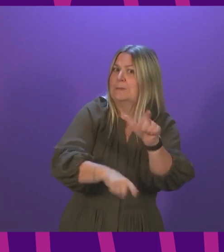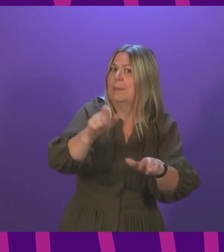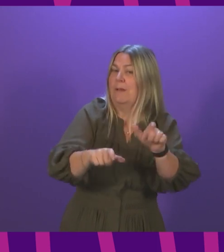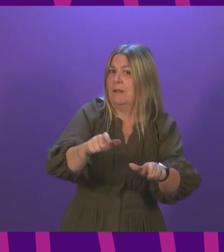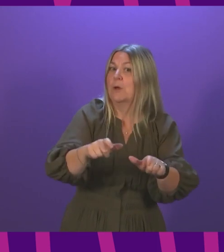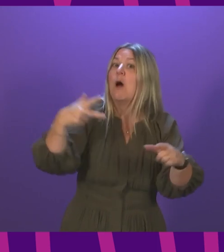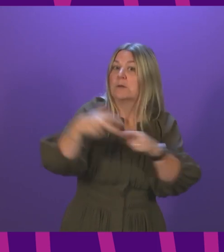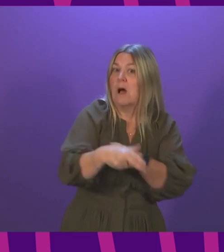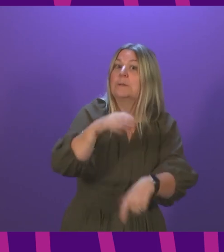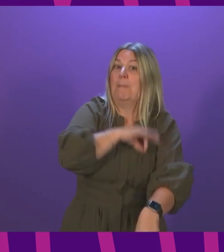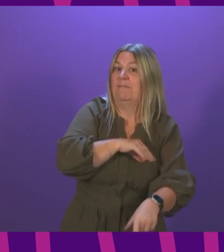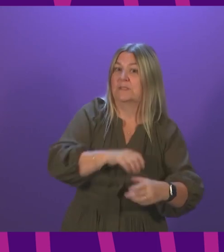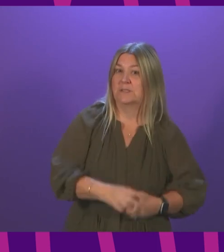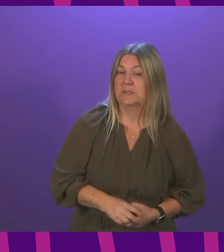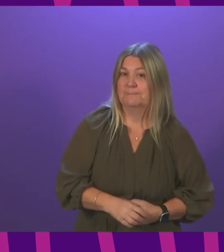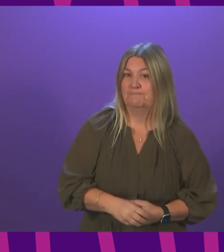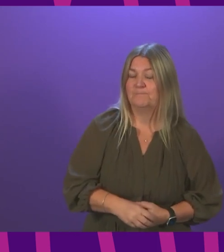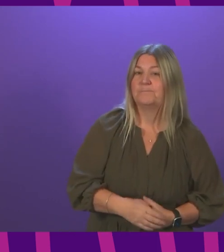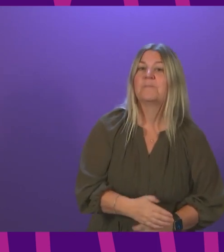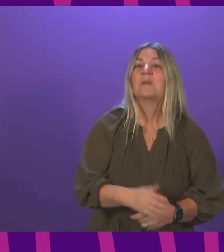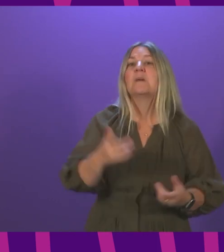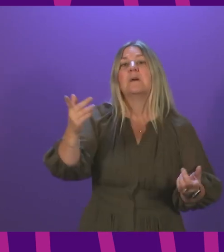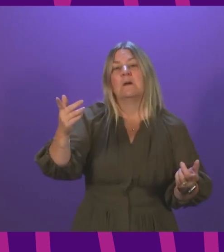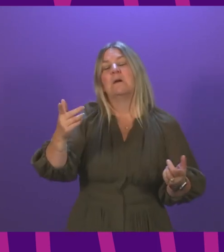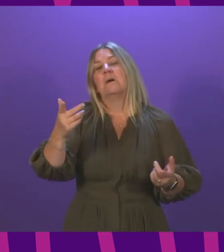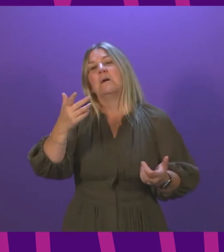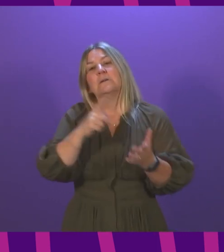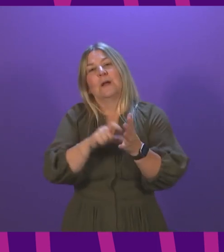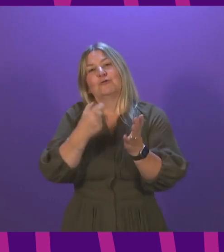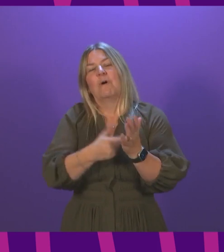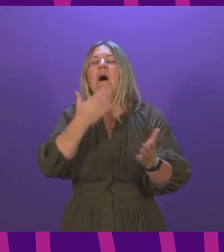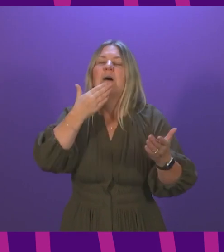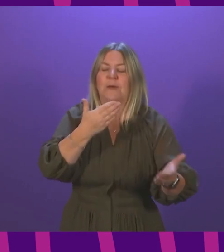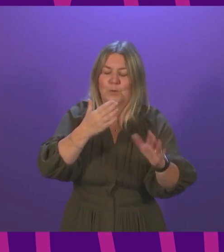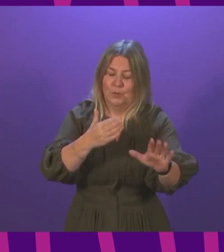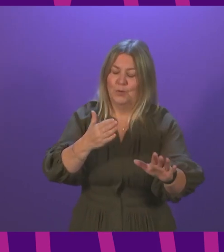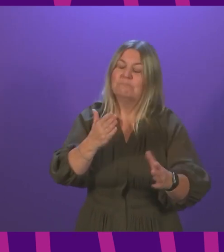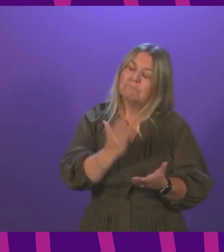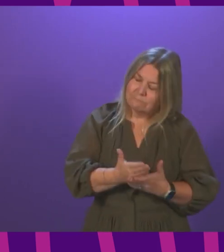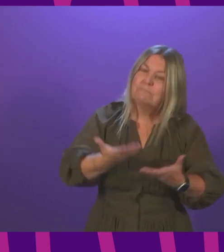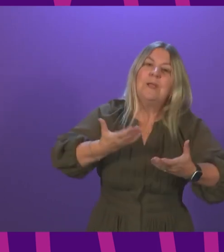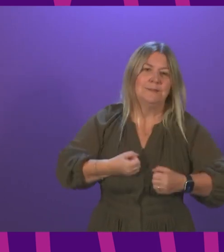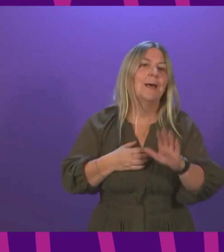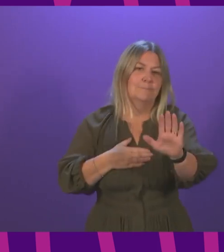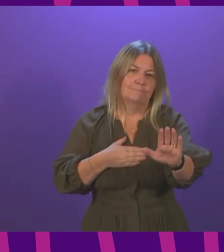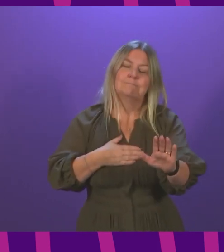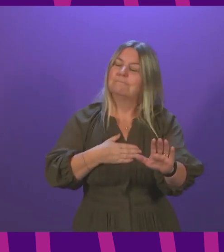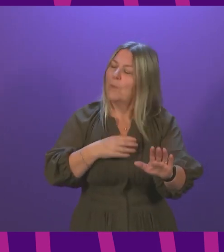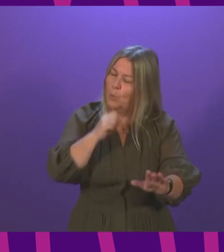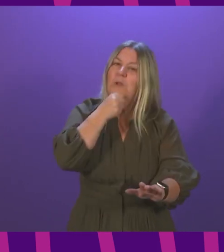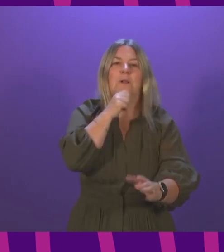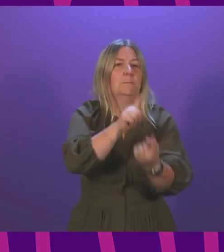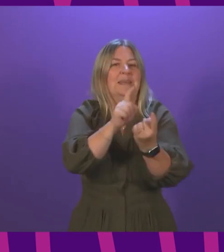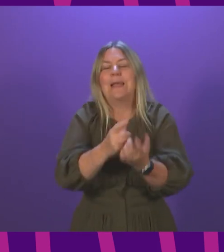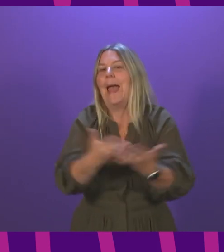country. Douglas Ross. I am grateful to the First Minister for that answer. I give an unconditional acceptance to meet any community